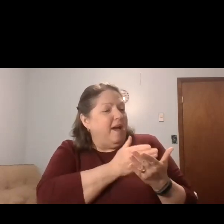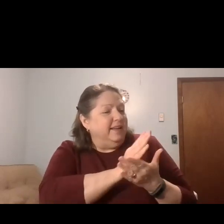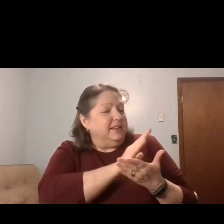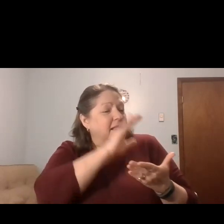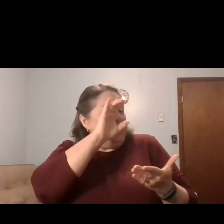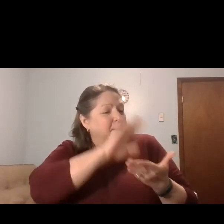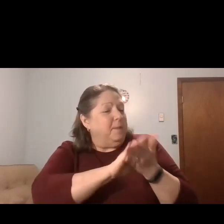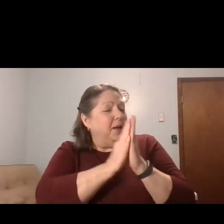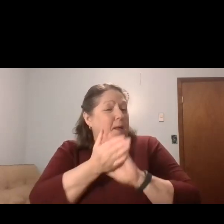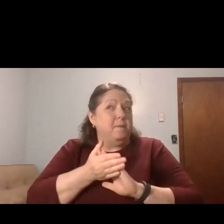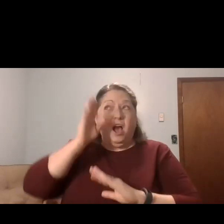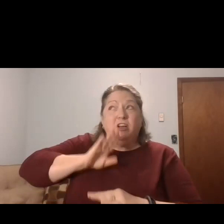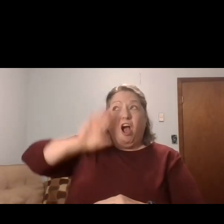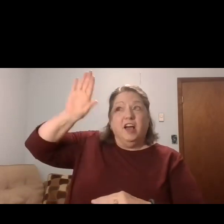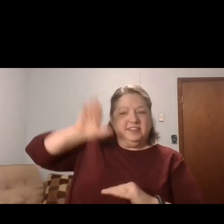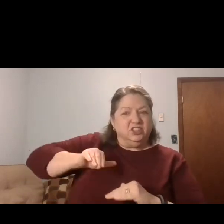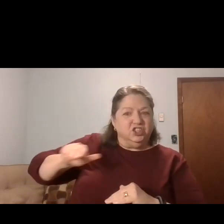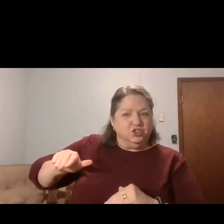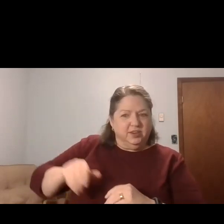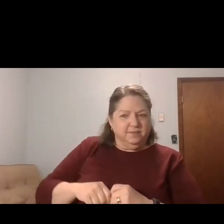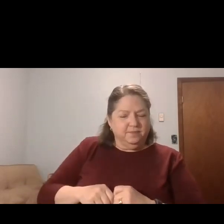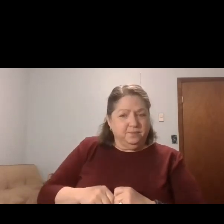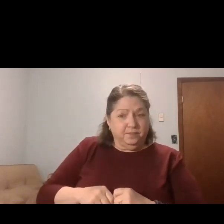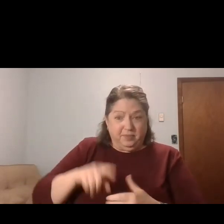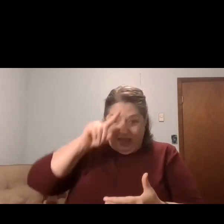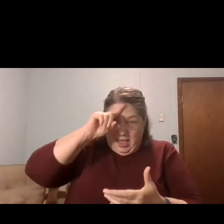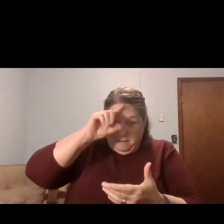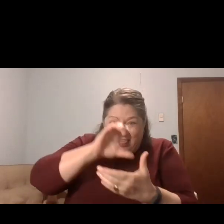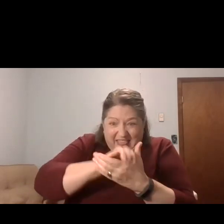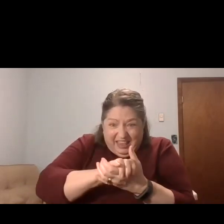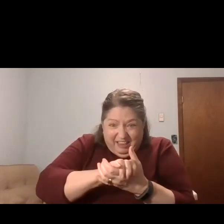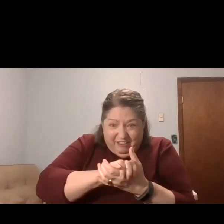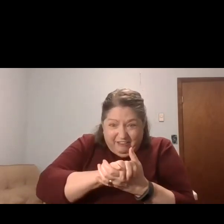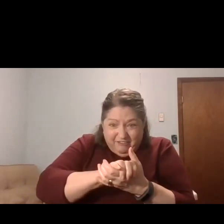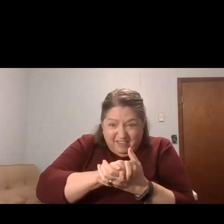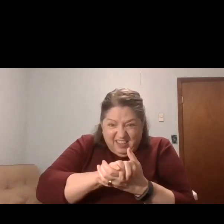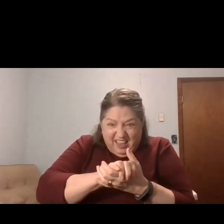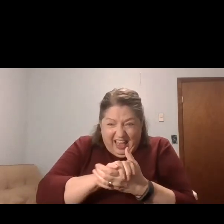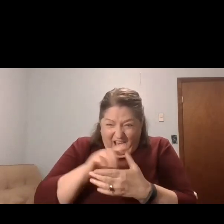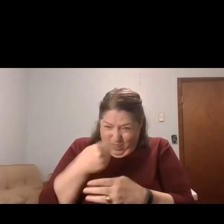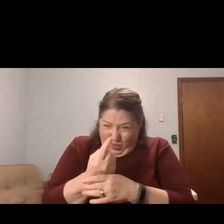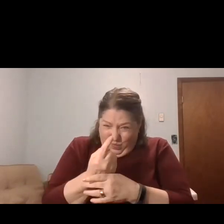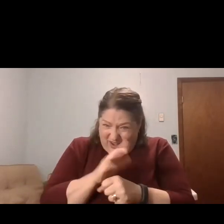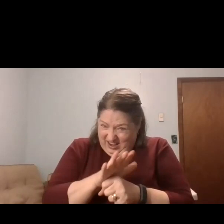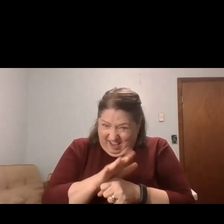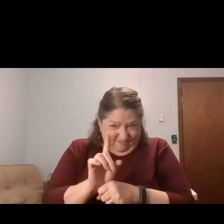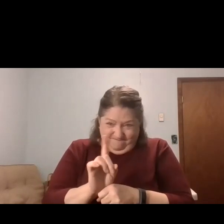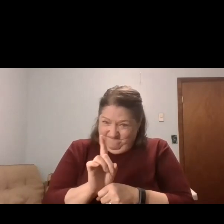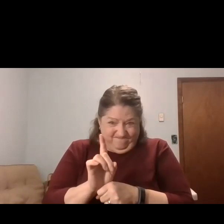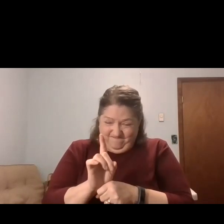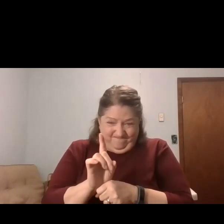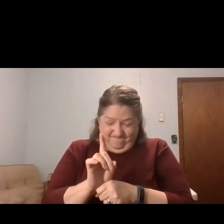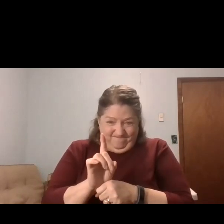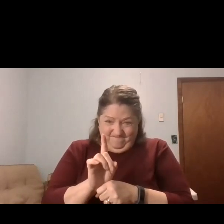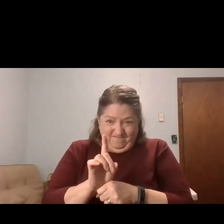Now notice that believing is not necessarily enough. To say I believe in Jesus according to that verse is not enough. In fact,